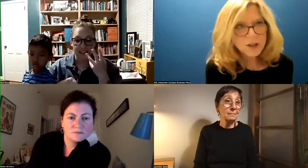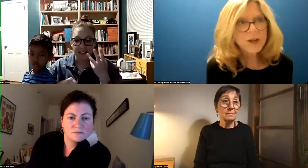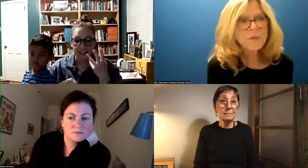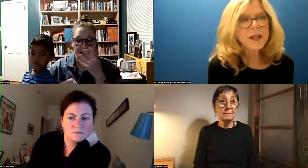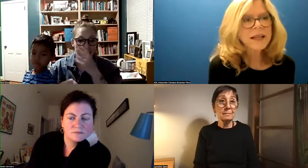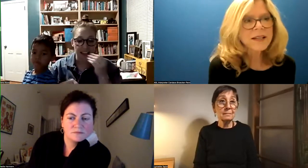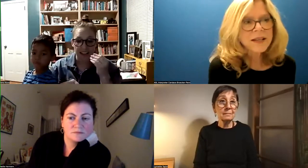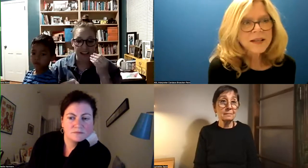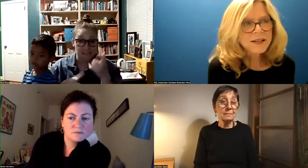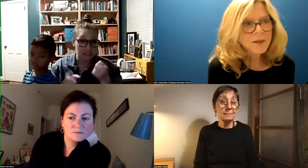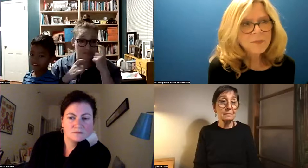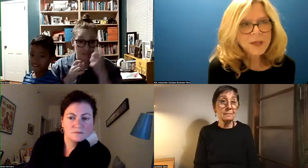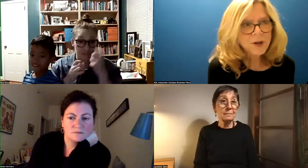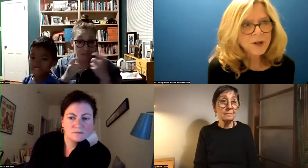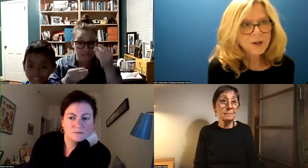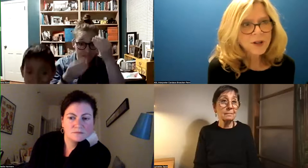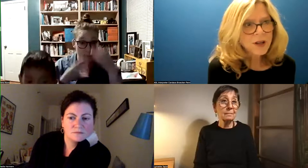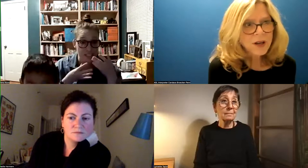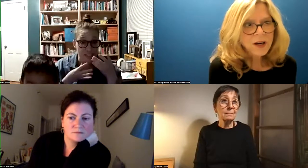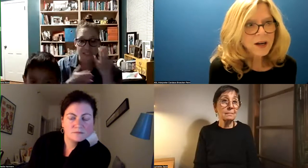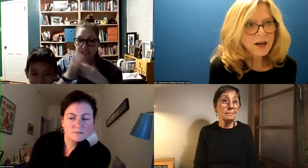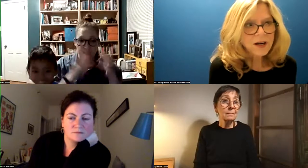a cochlear implant. Some people